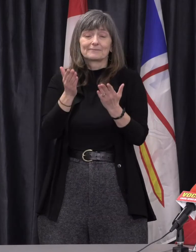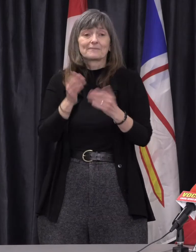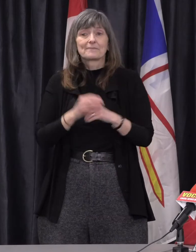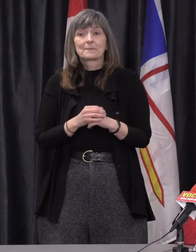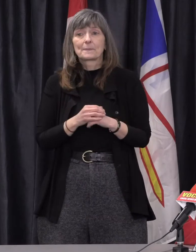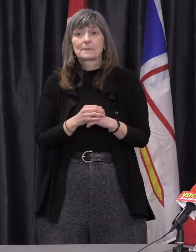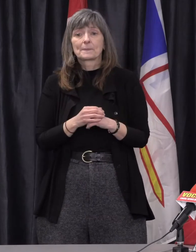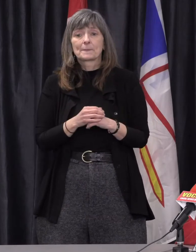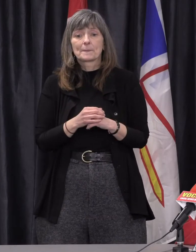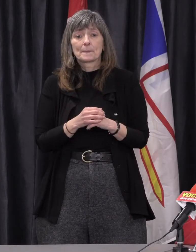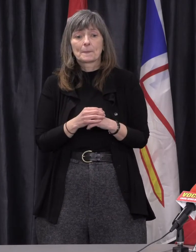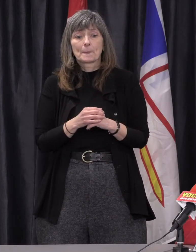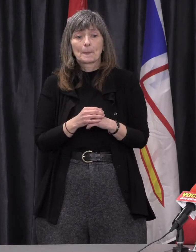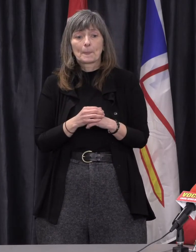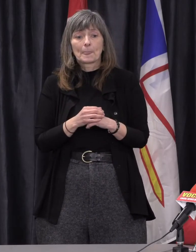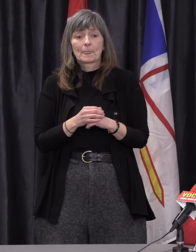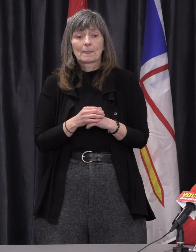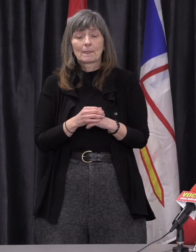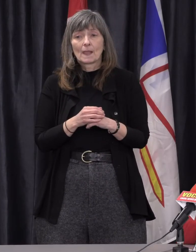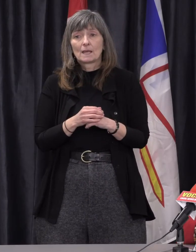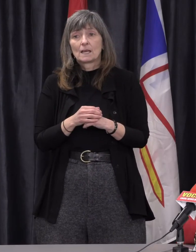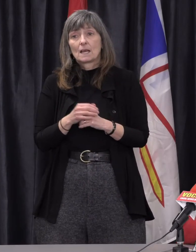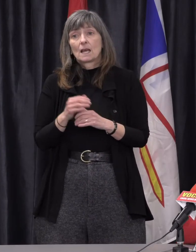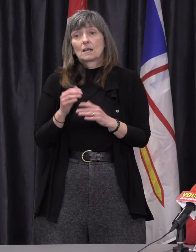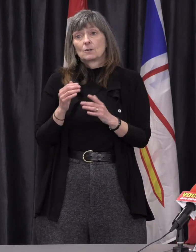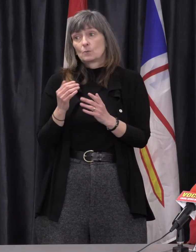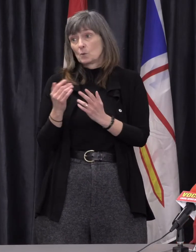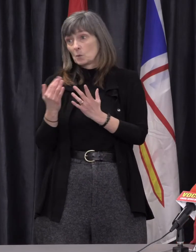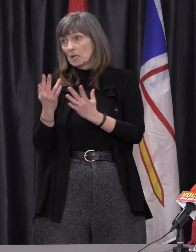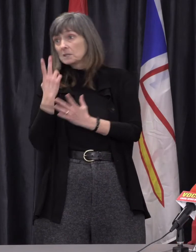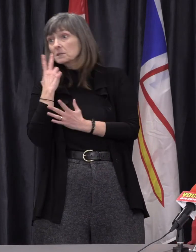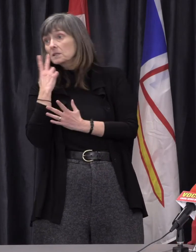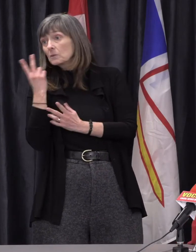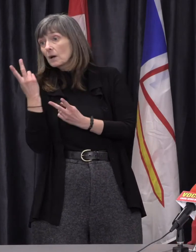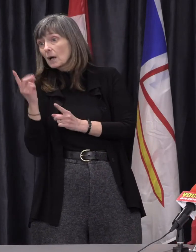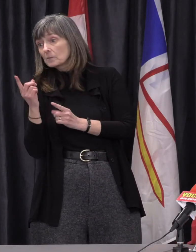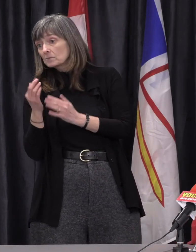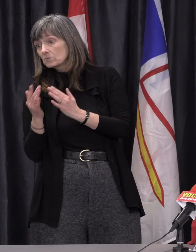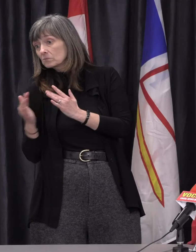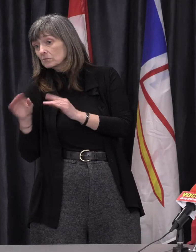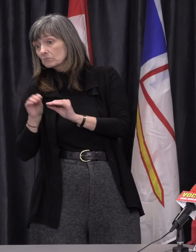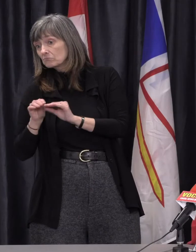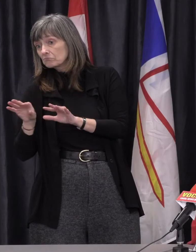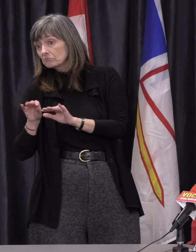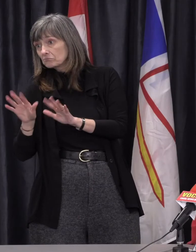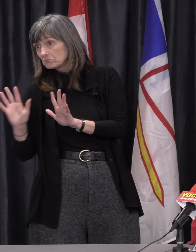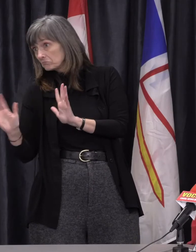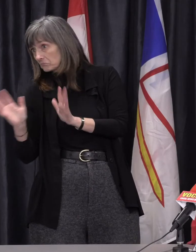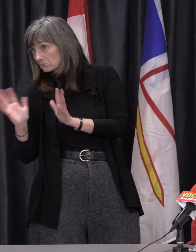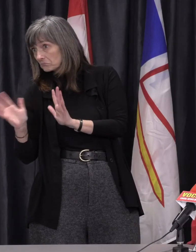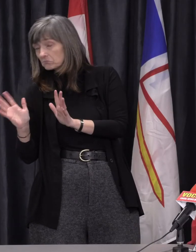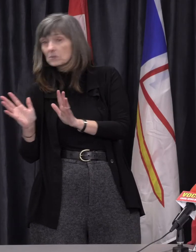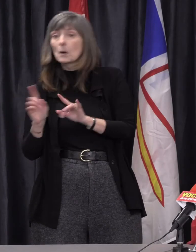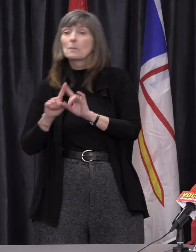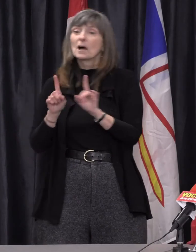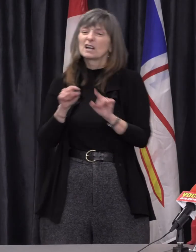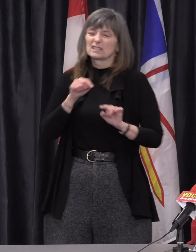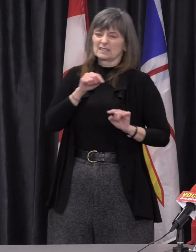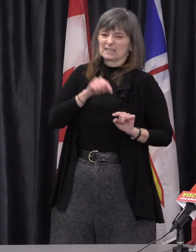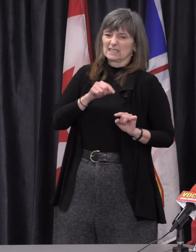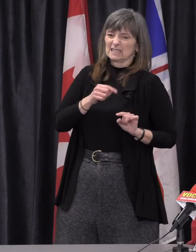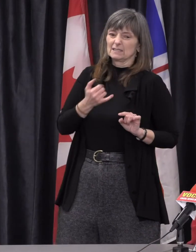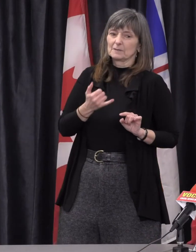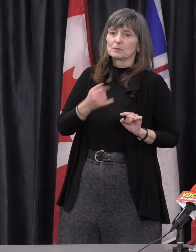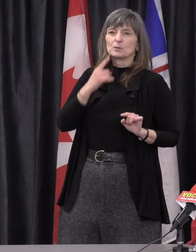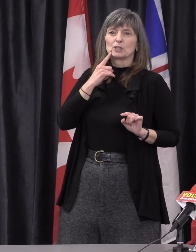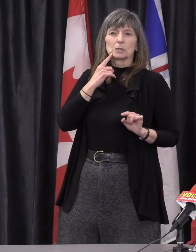we get more cases or before we see increased spread, perhaps, that people maybe look at